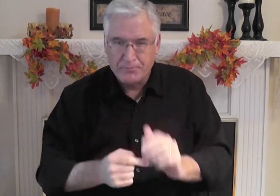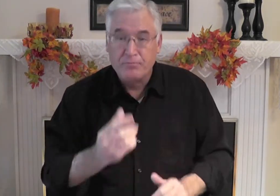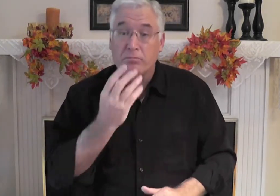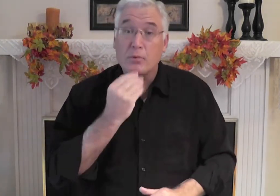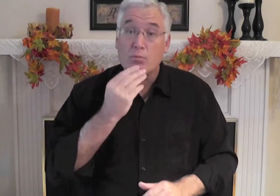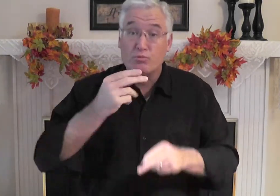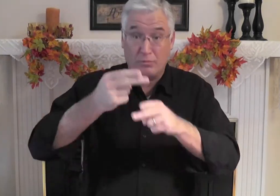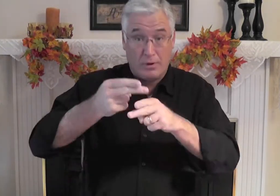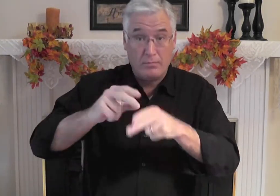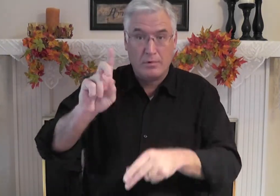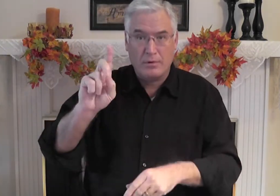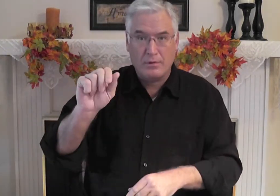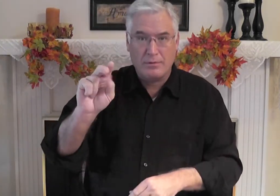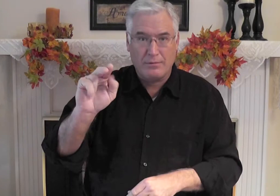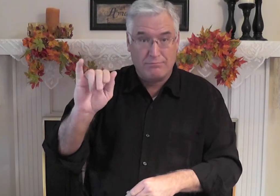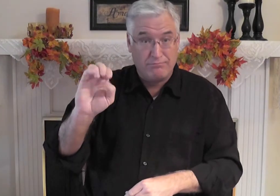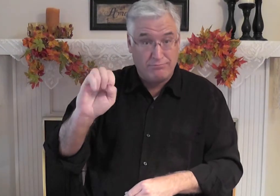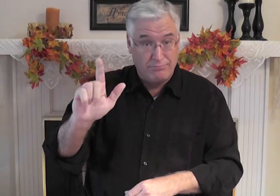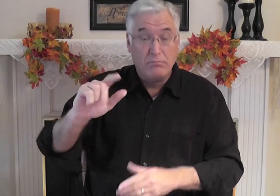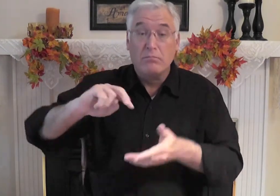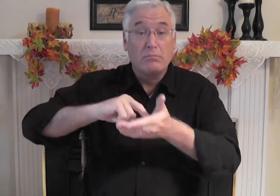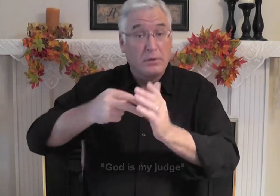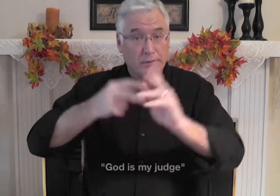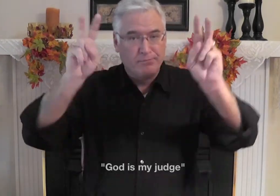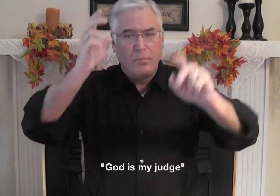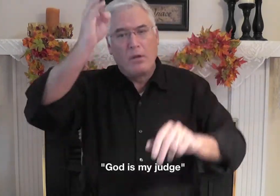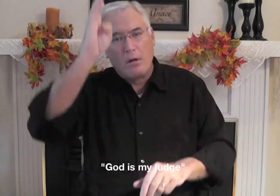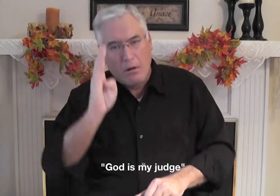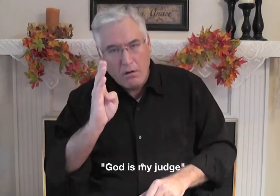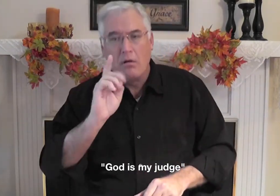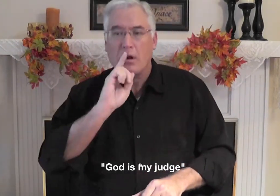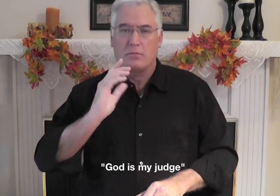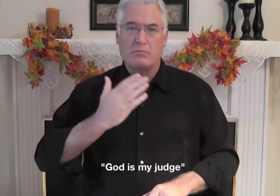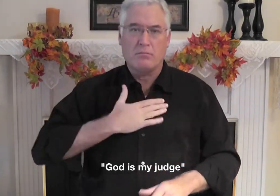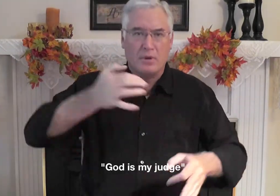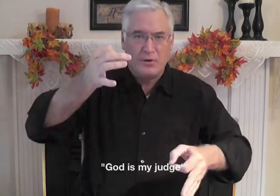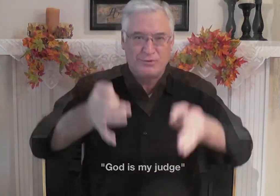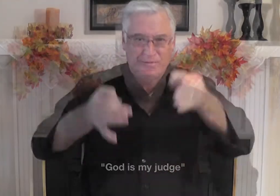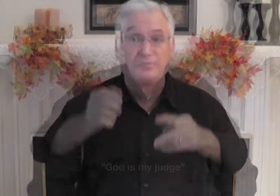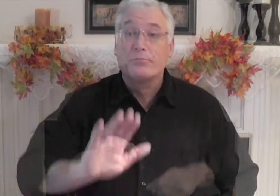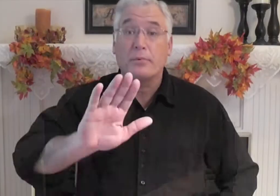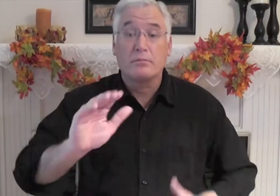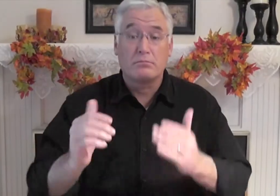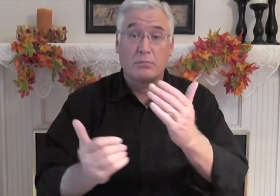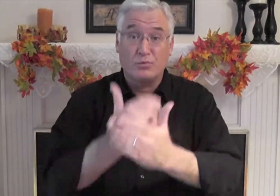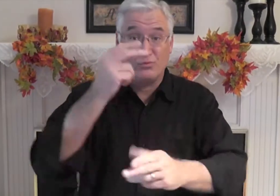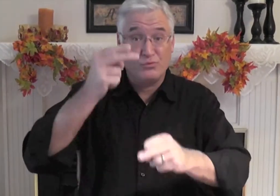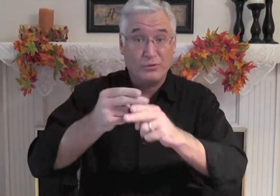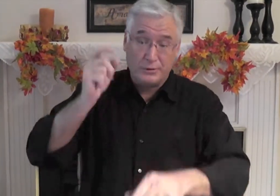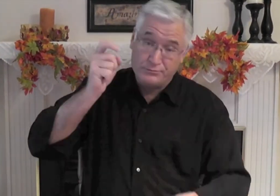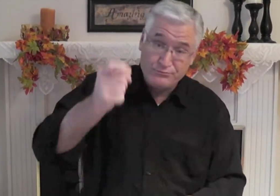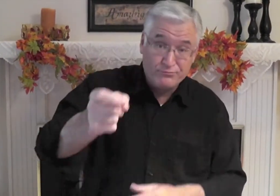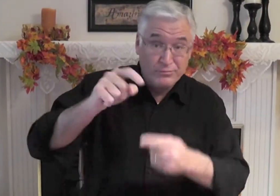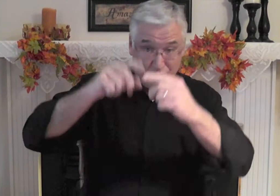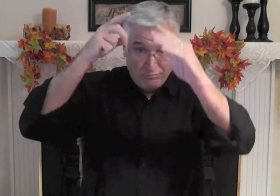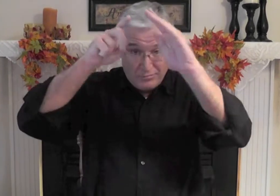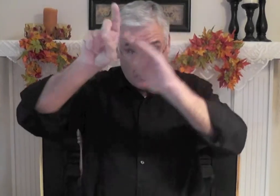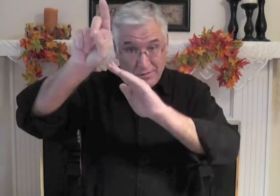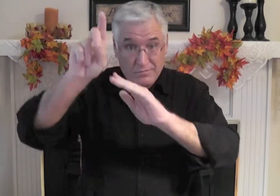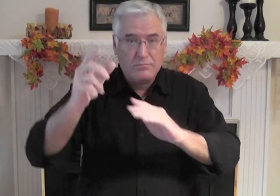Daniel, from the Hebrew view, it means God is my judge. But the new name that